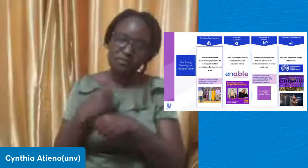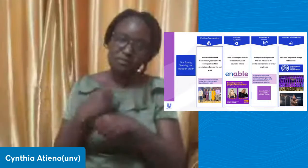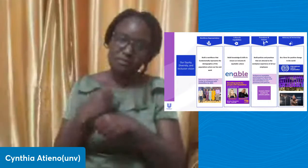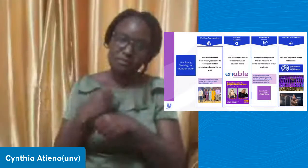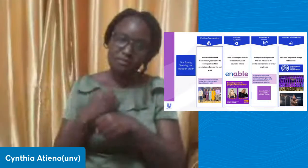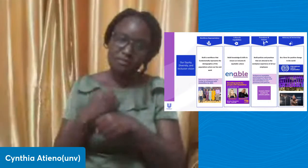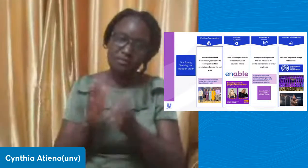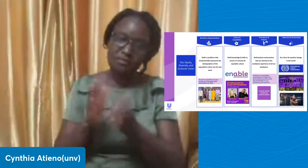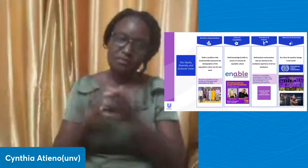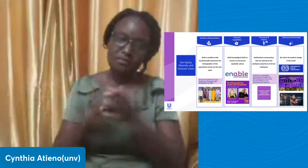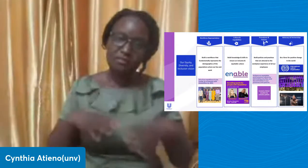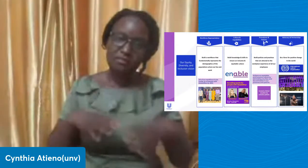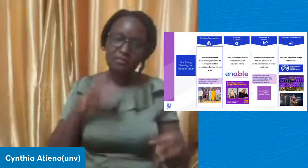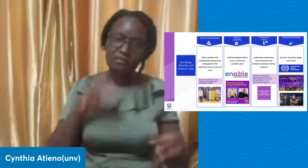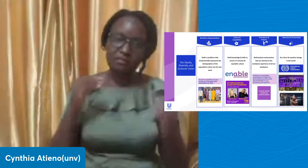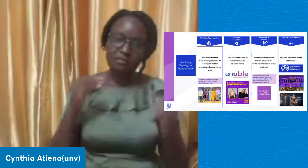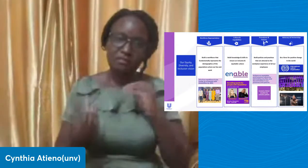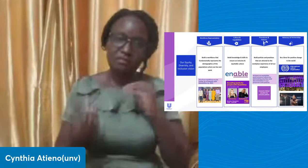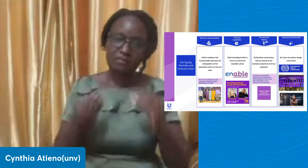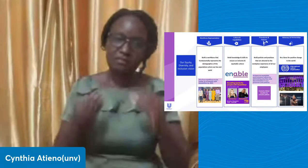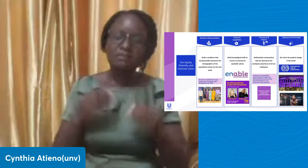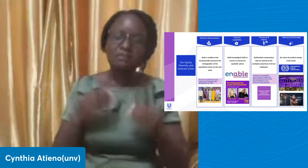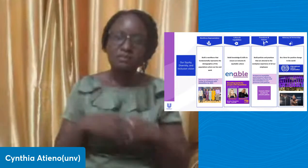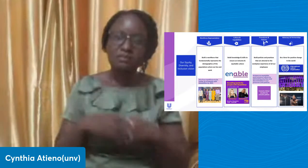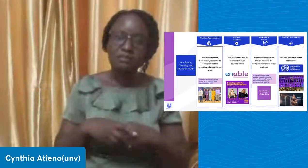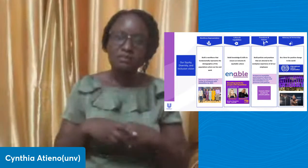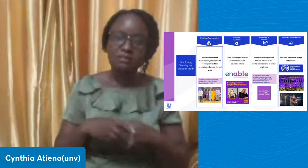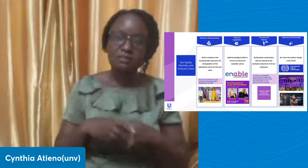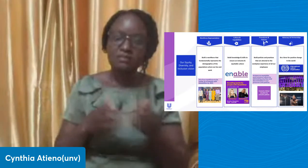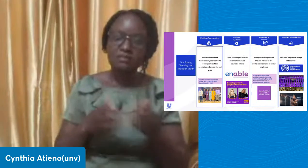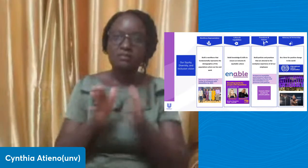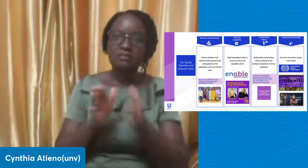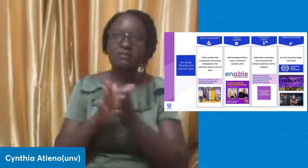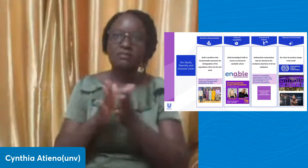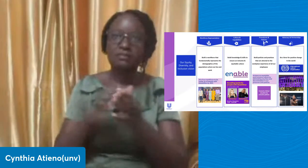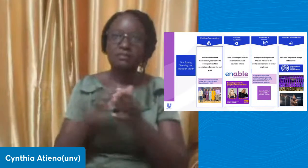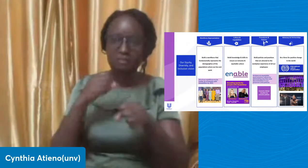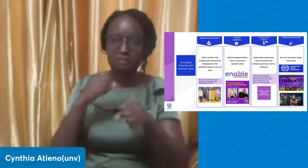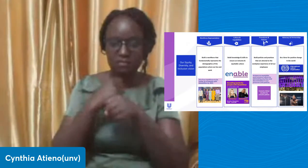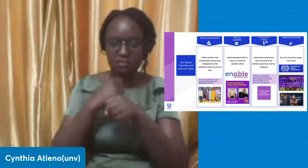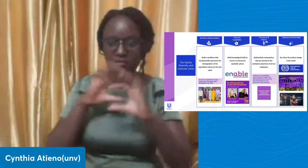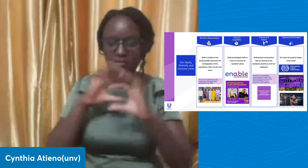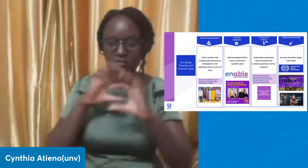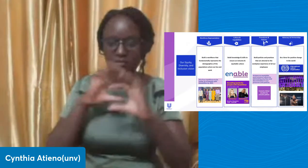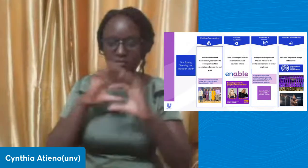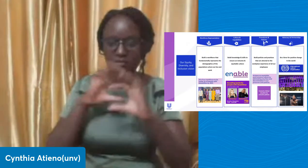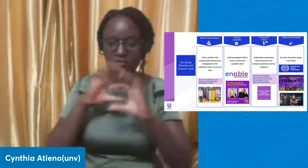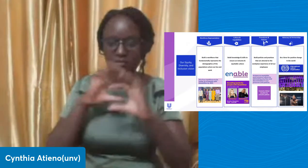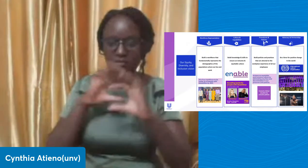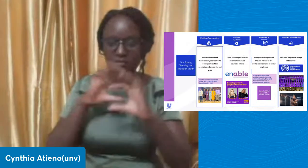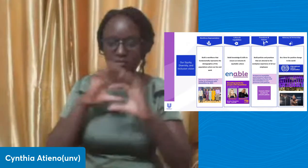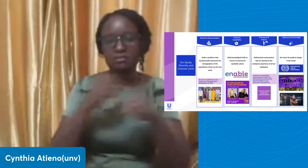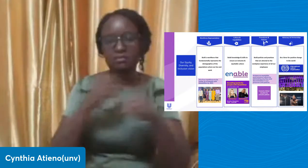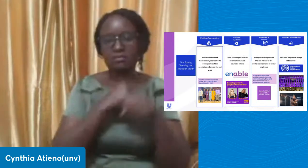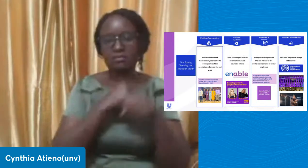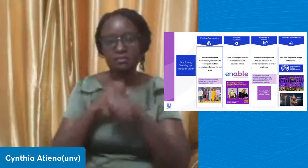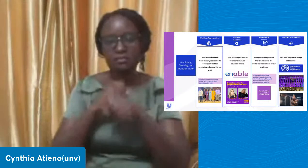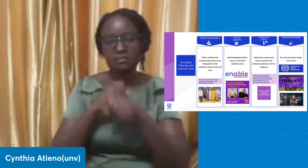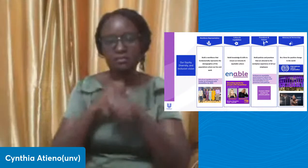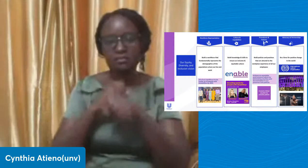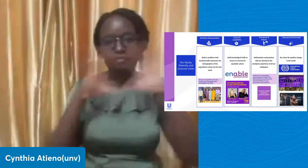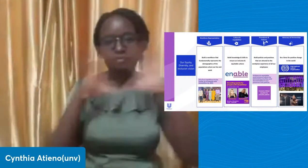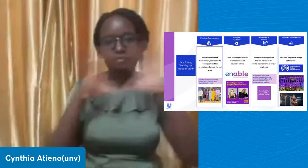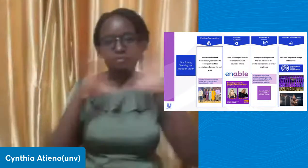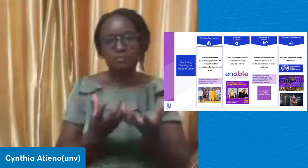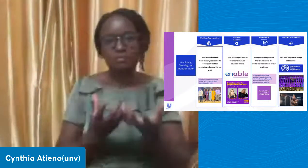multinational companies, together with the ILO, the International Labour Organization, to understand what companies like ours can